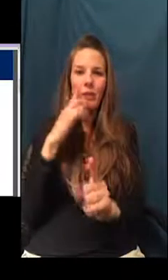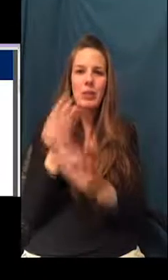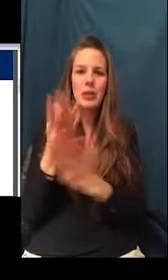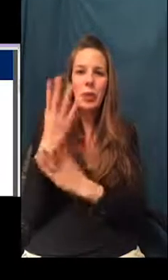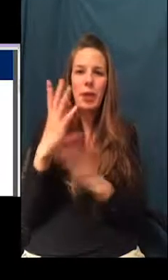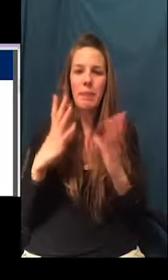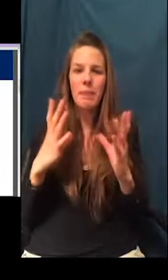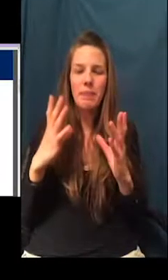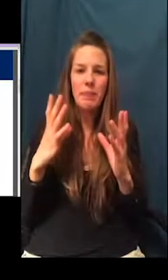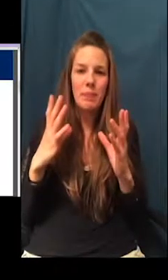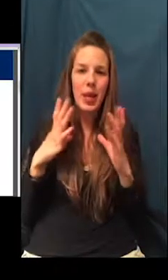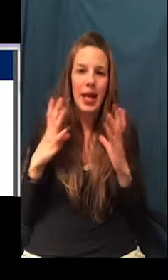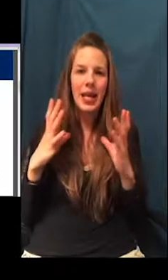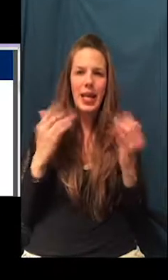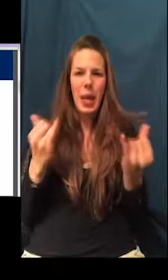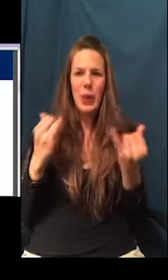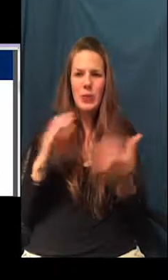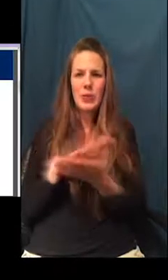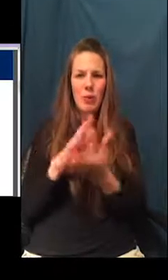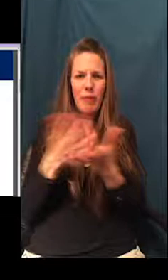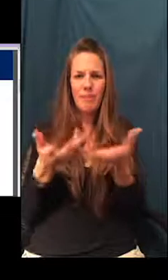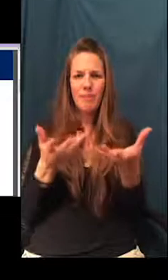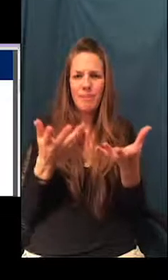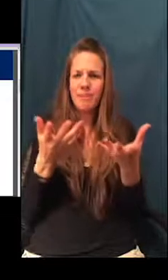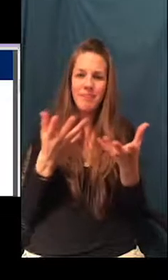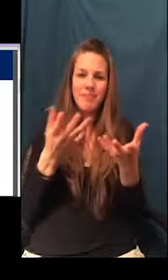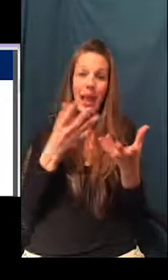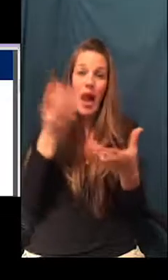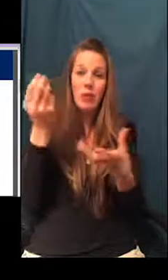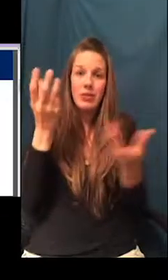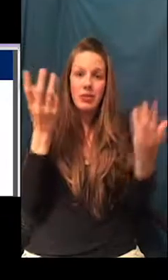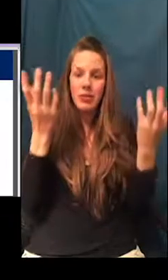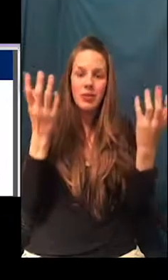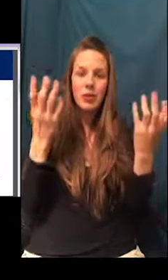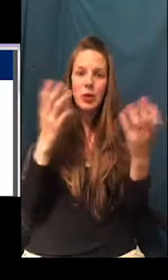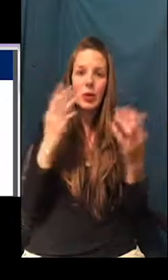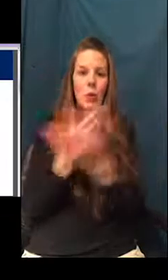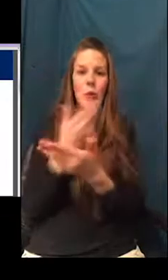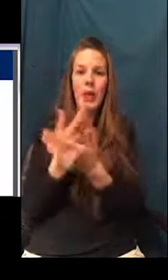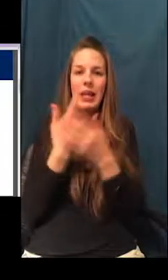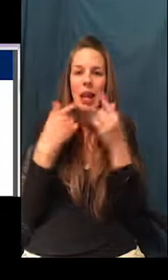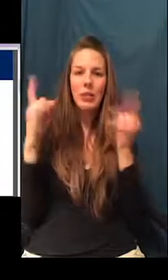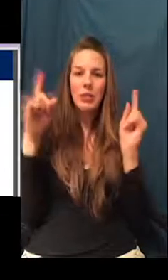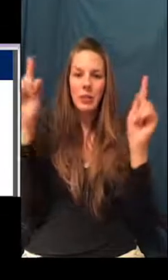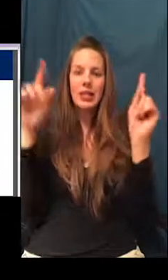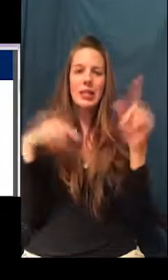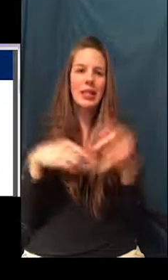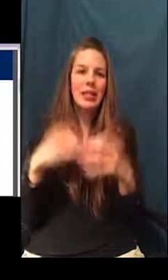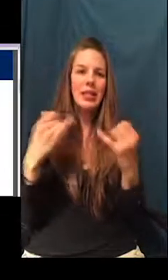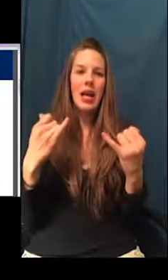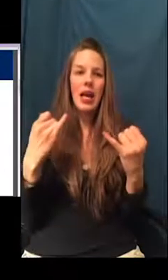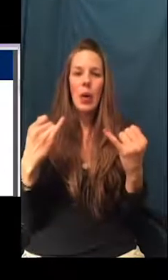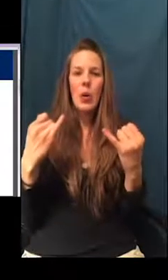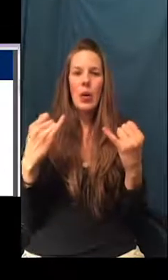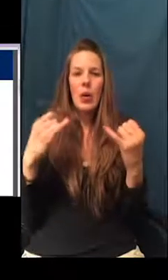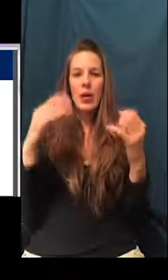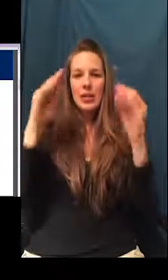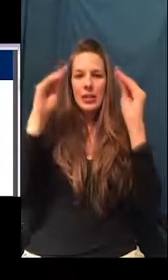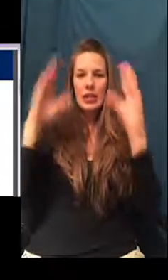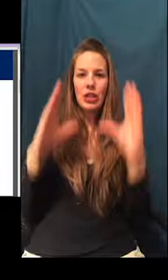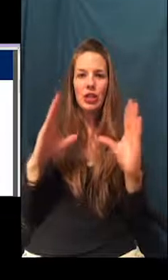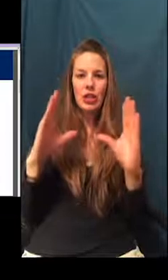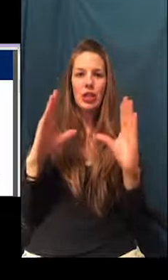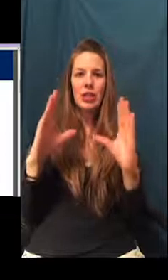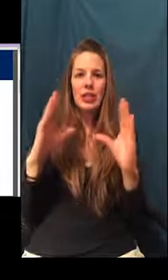And now school is out. As Maggie said a few minutes ago, the new announcement of now they are